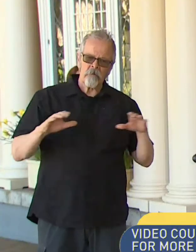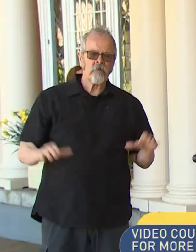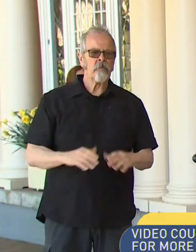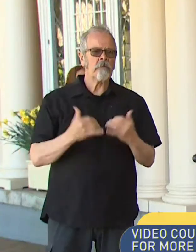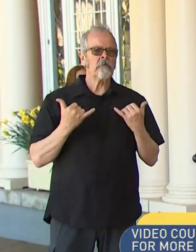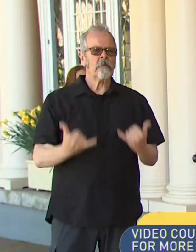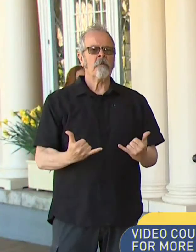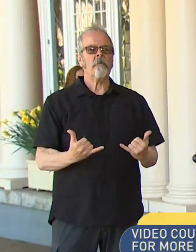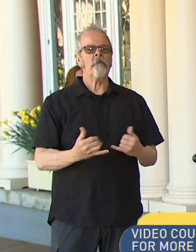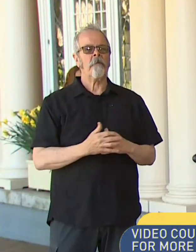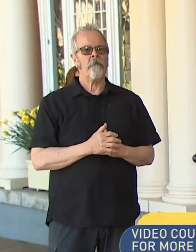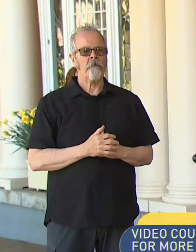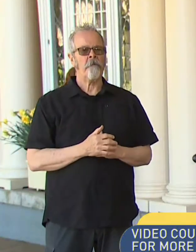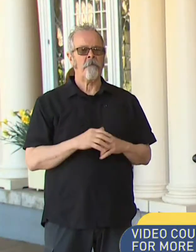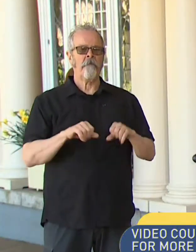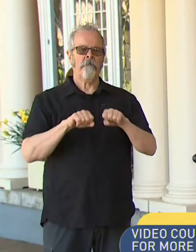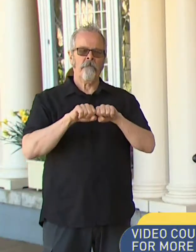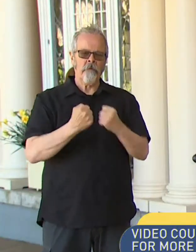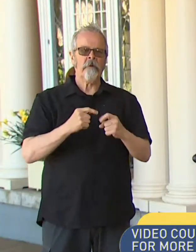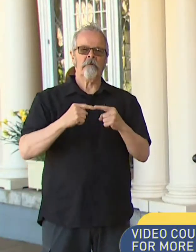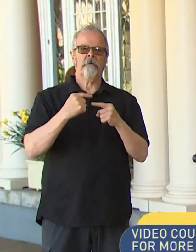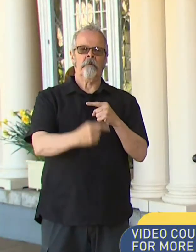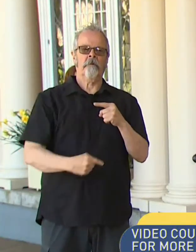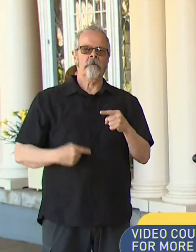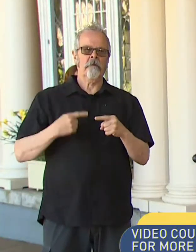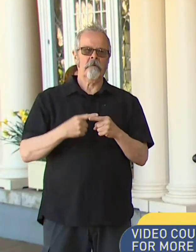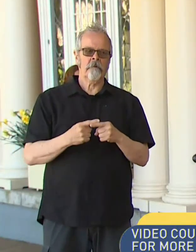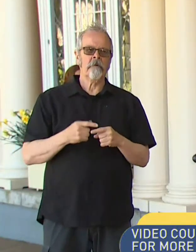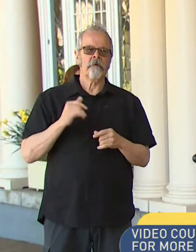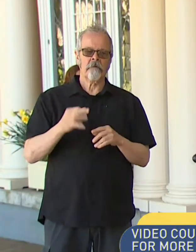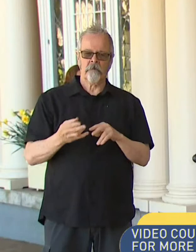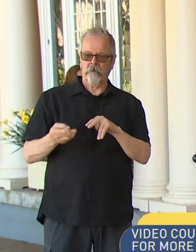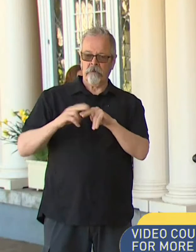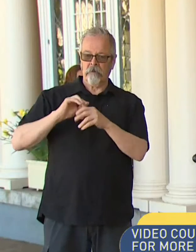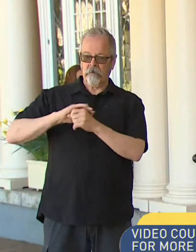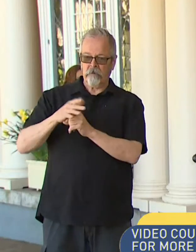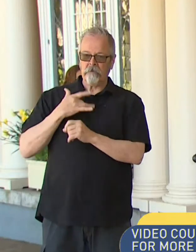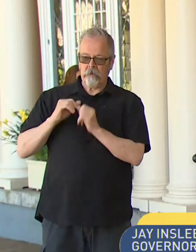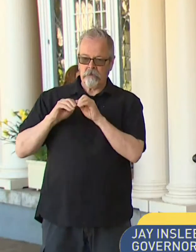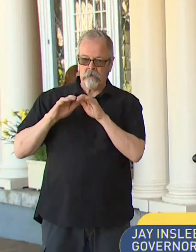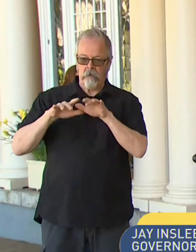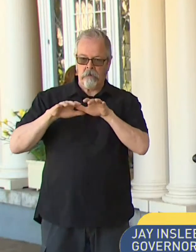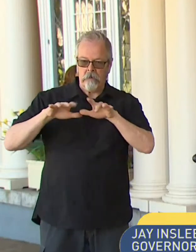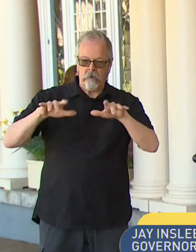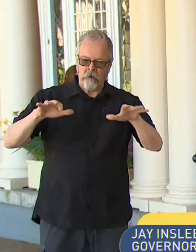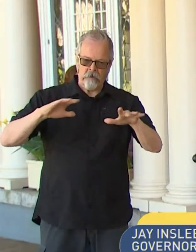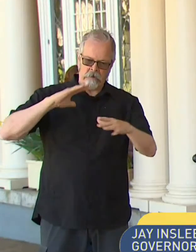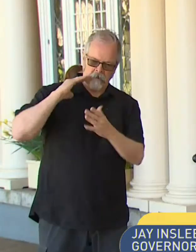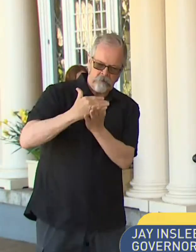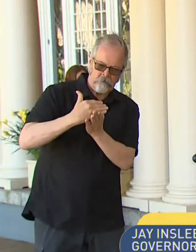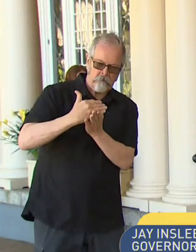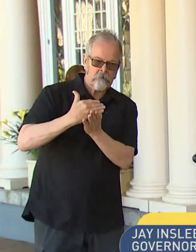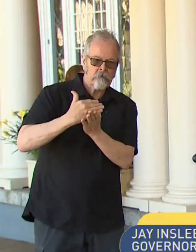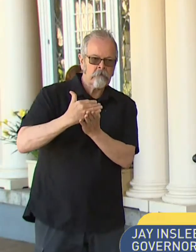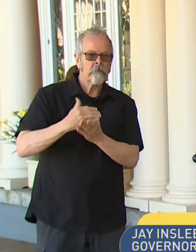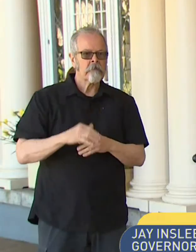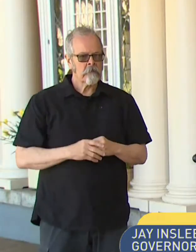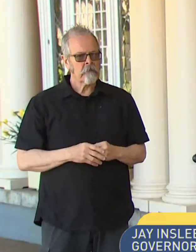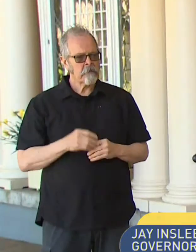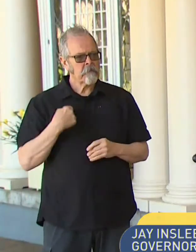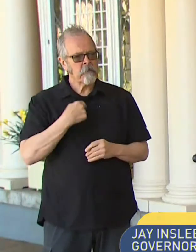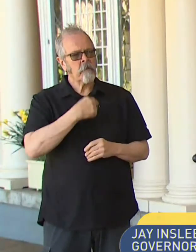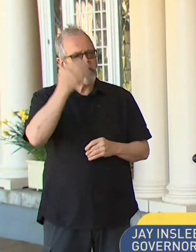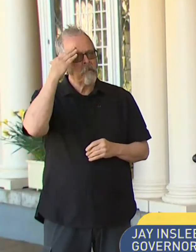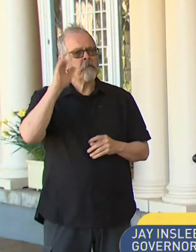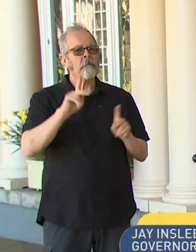to break the cycle of this increasing COVID infection rate in our state. And we know people can do it.